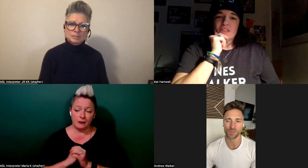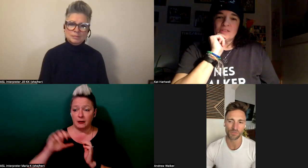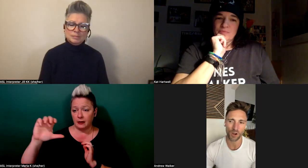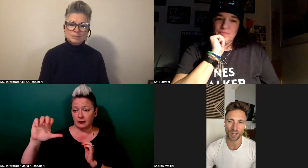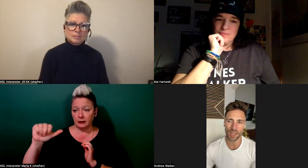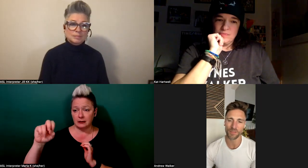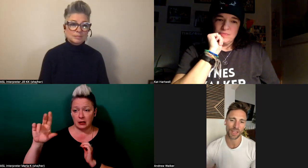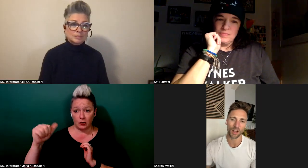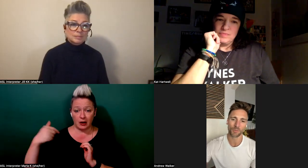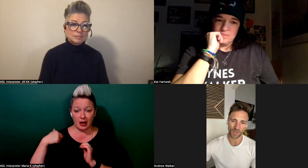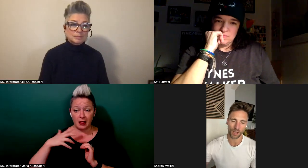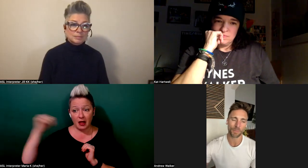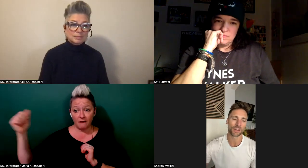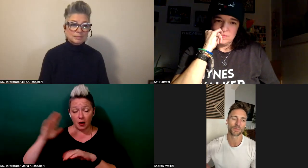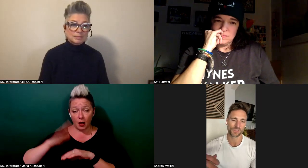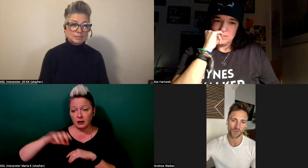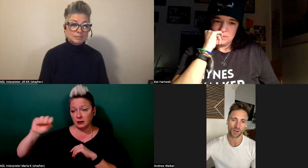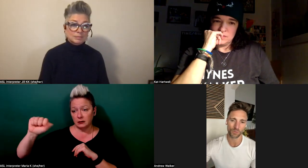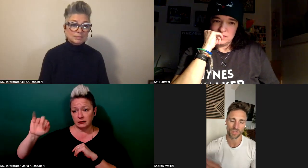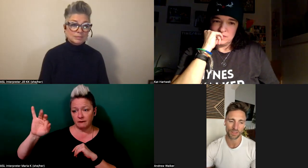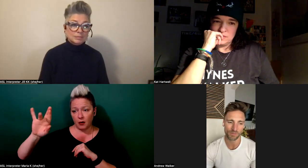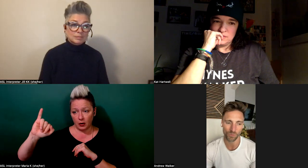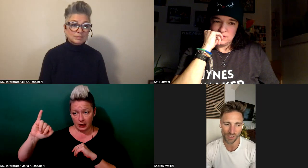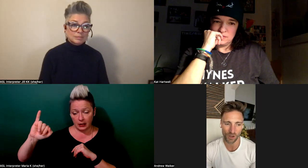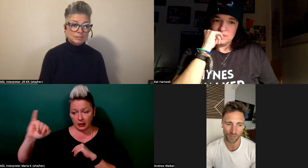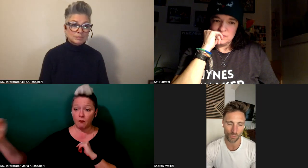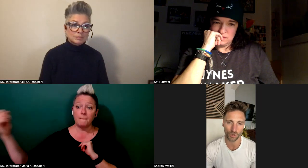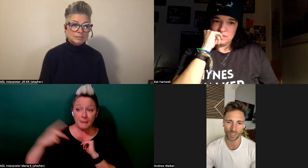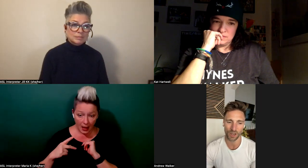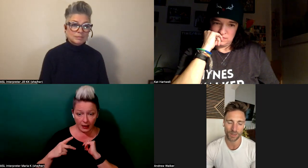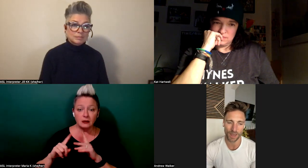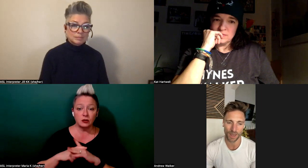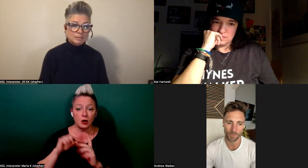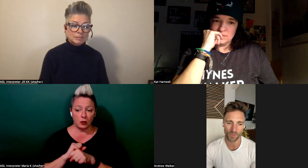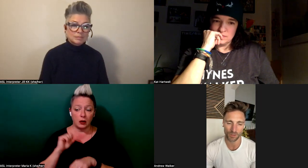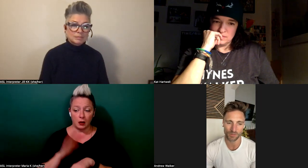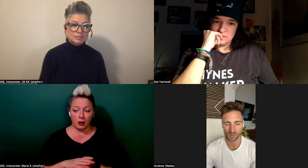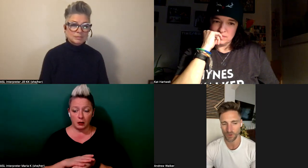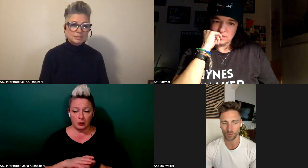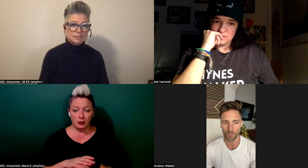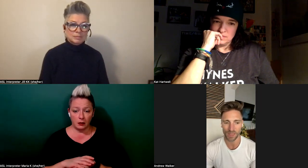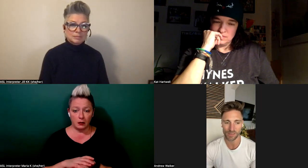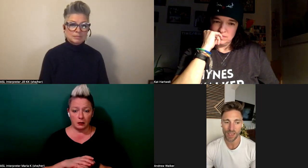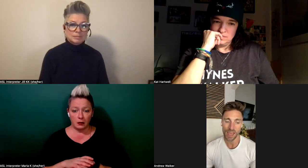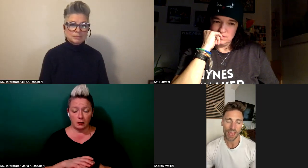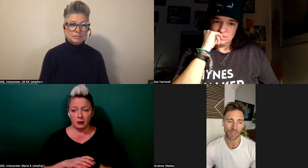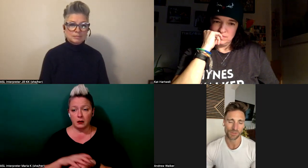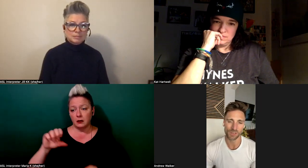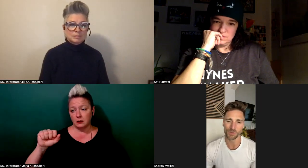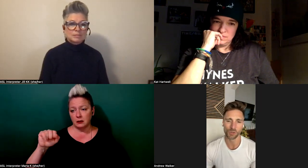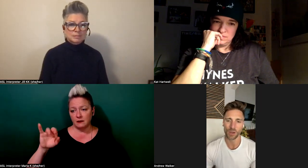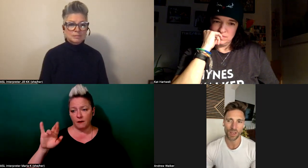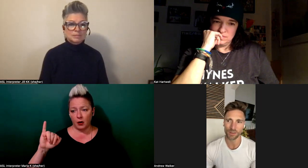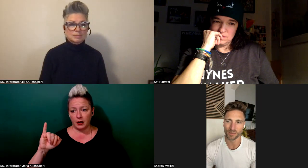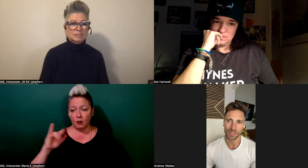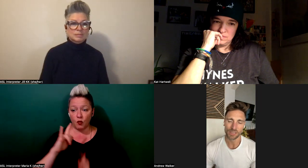to go on a safari. And then when I got back from the safari, we started working on Safari Romance. And it